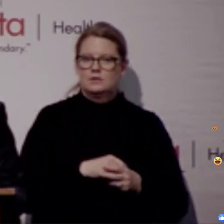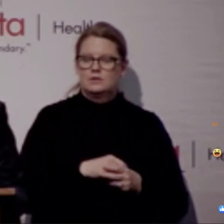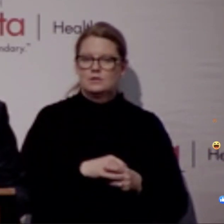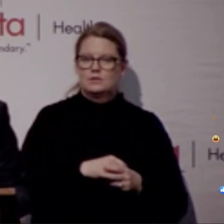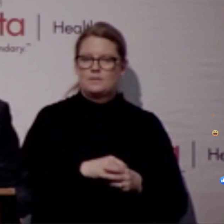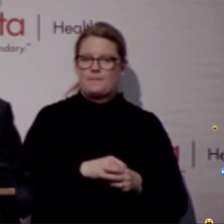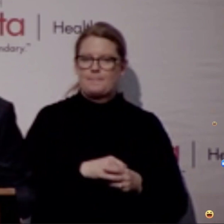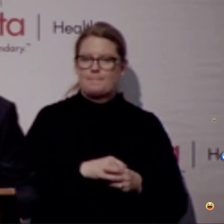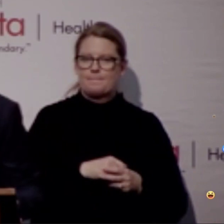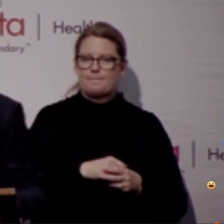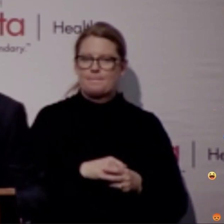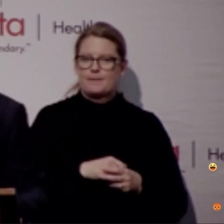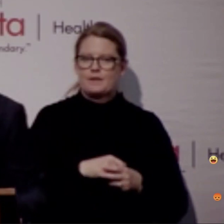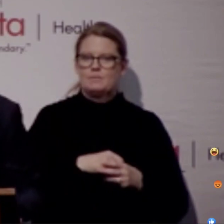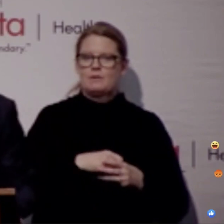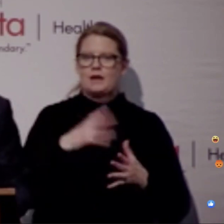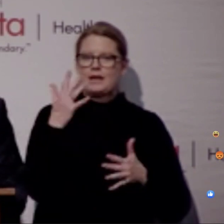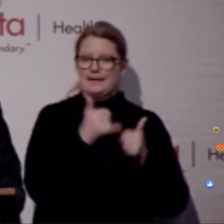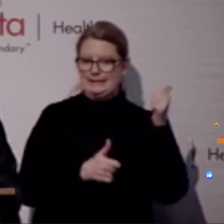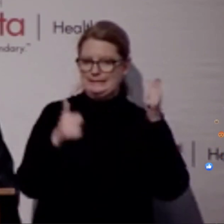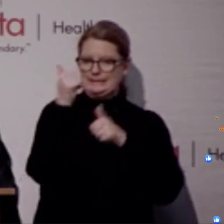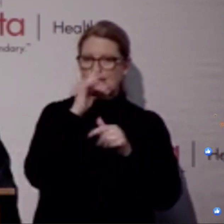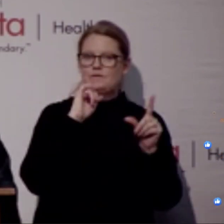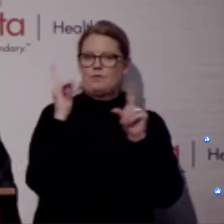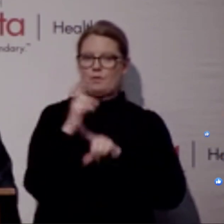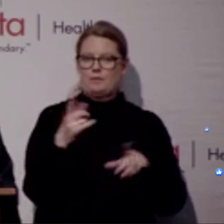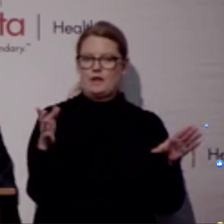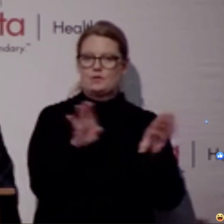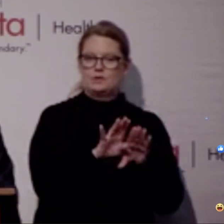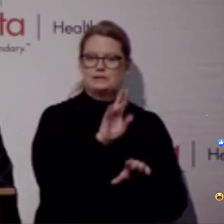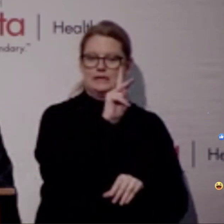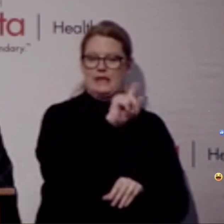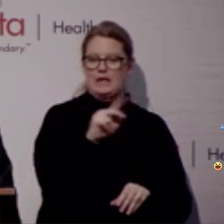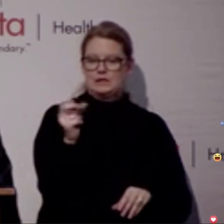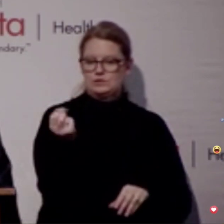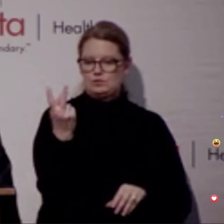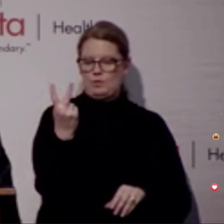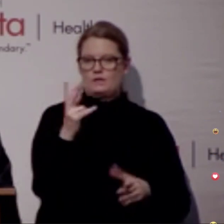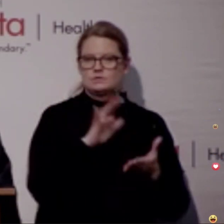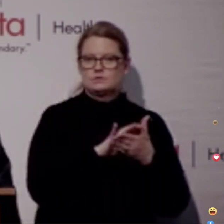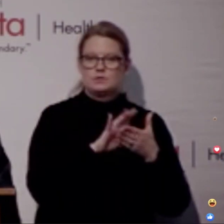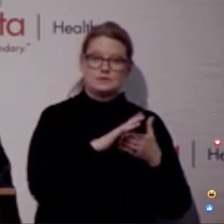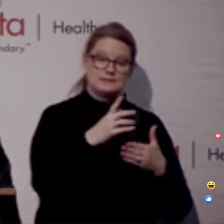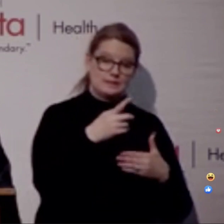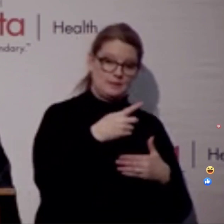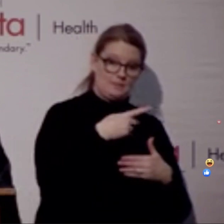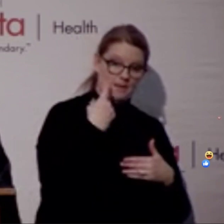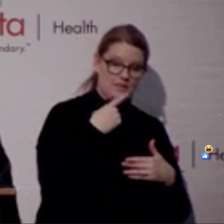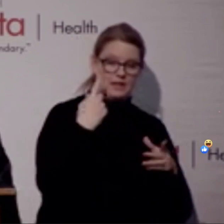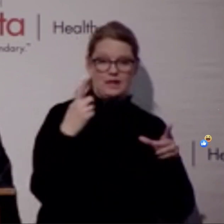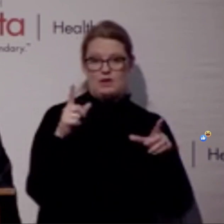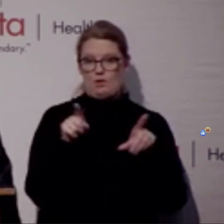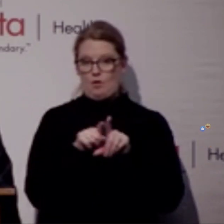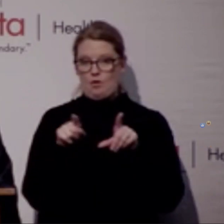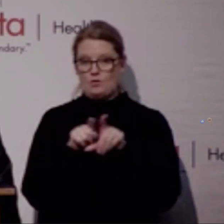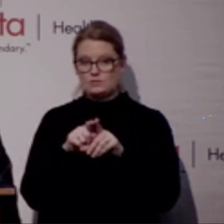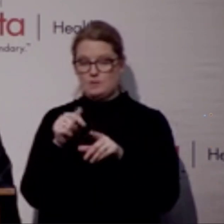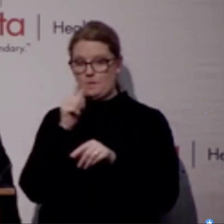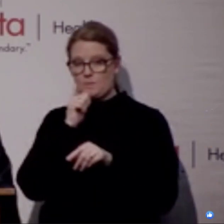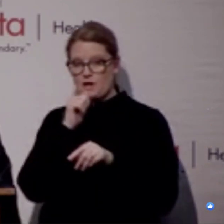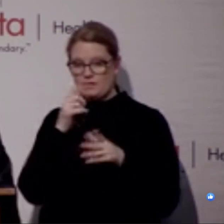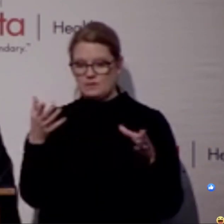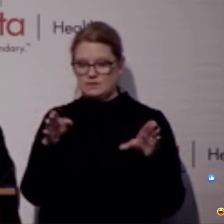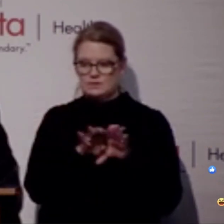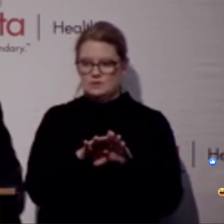again, we are by executive order ordering the closing of K-12 schools, both public and non-public, through Friday, March 20th. We